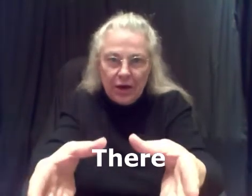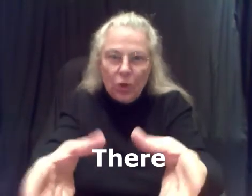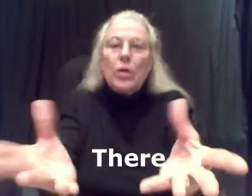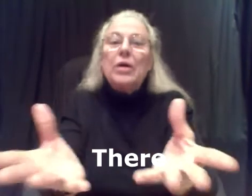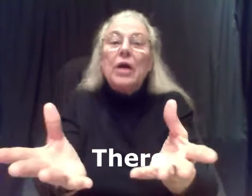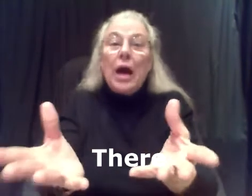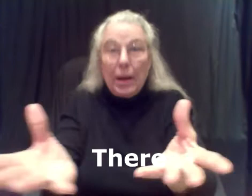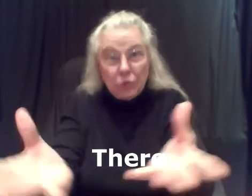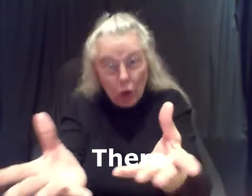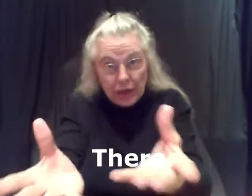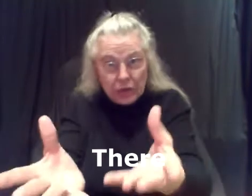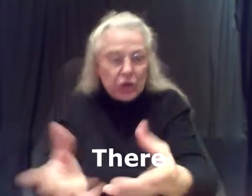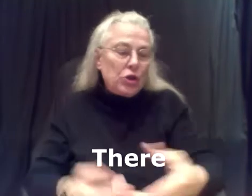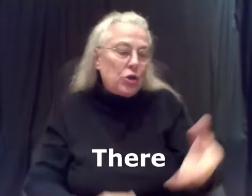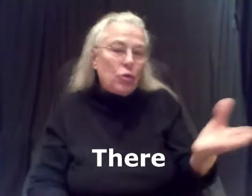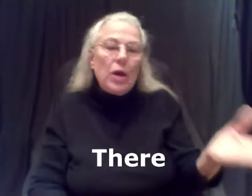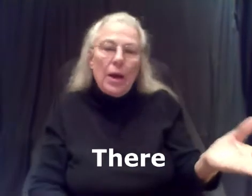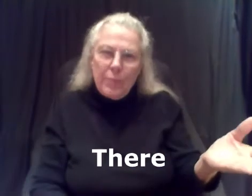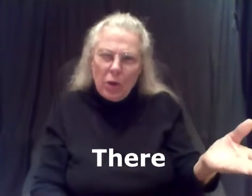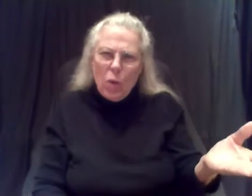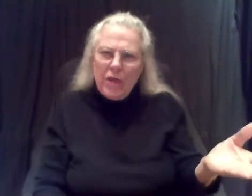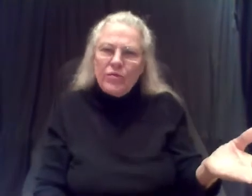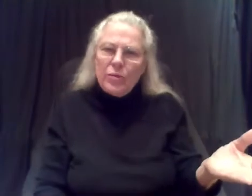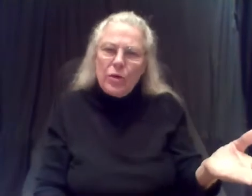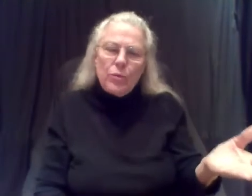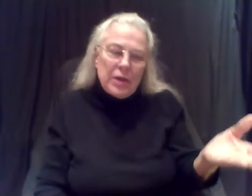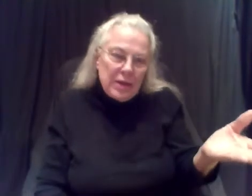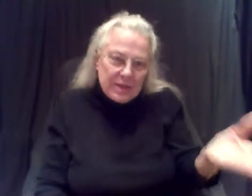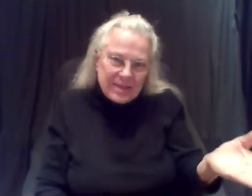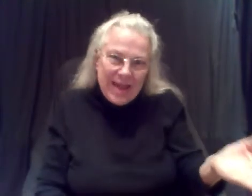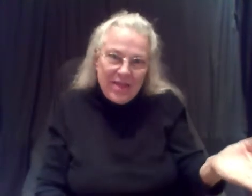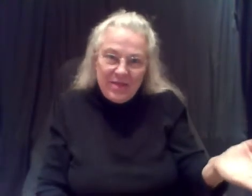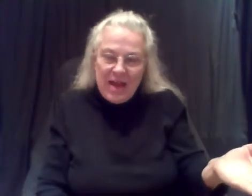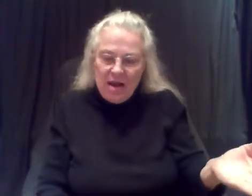where I'm talking to you, but away from you, but it's there